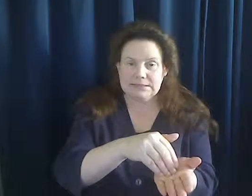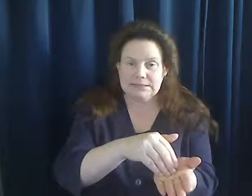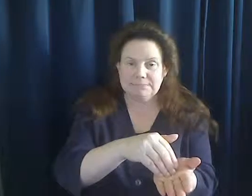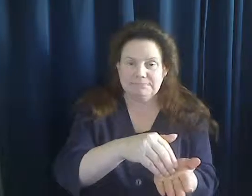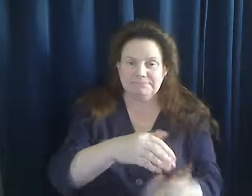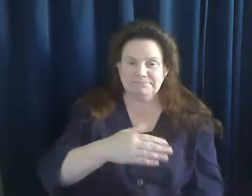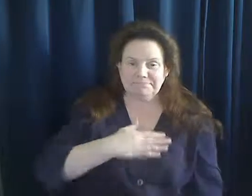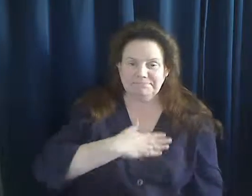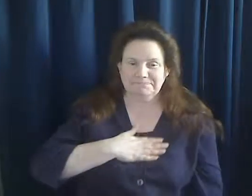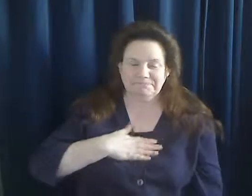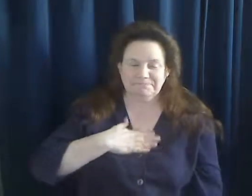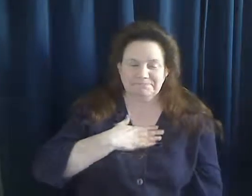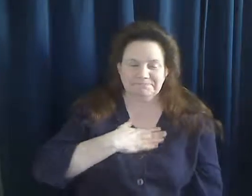please.